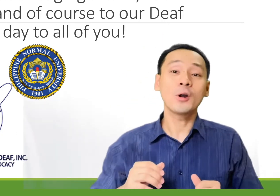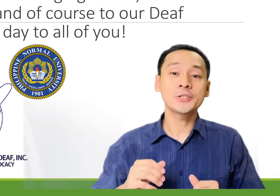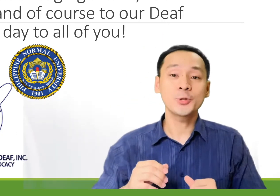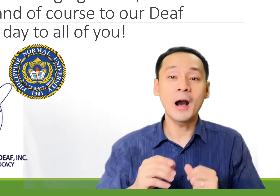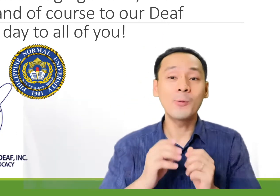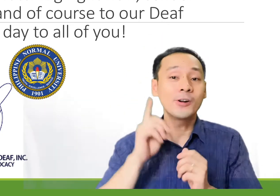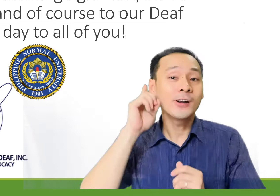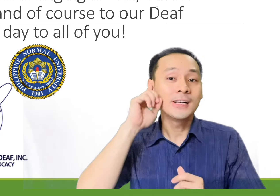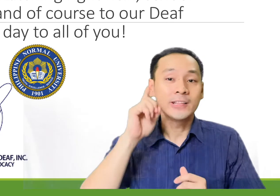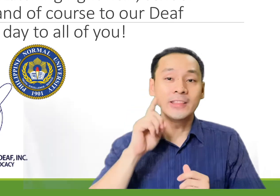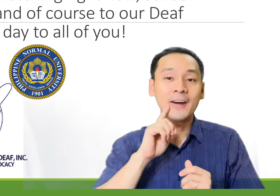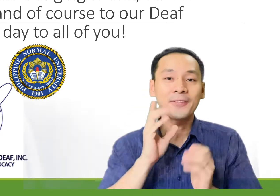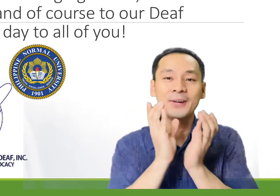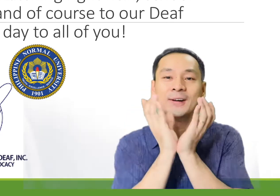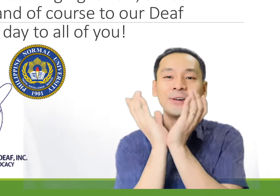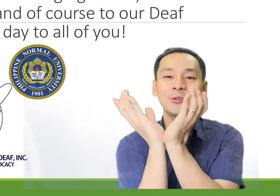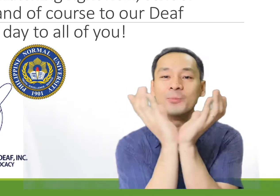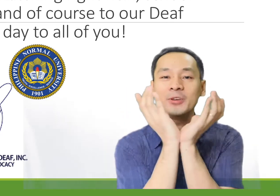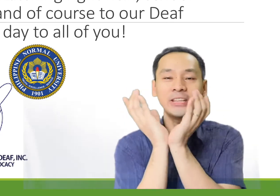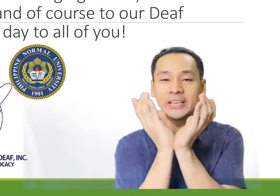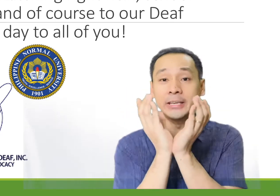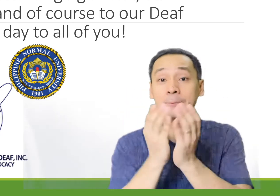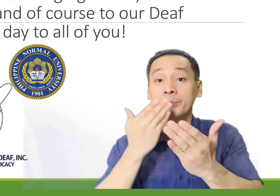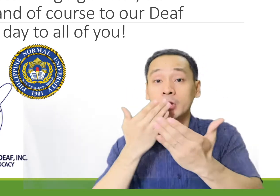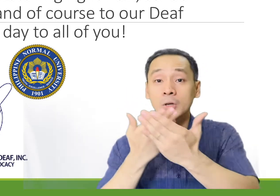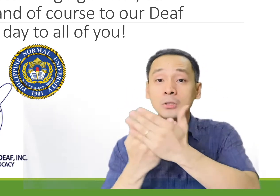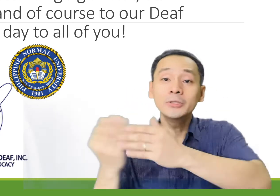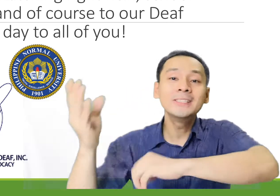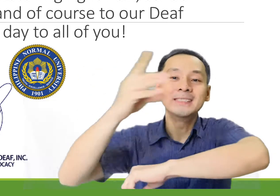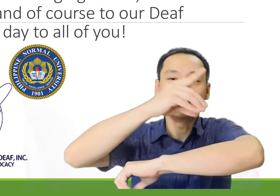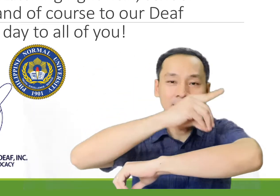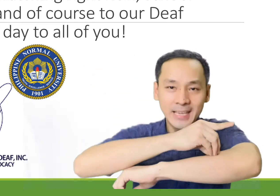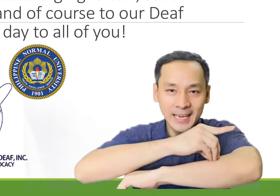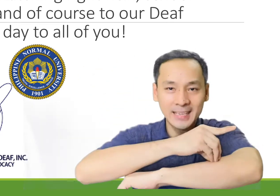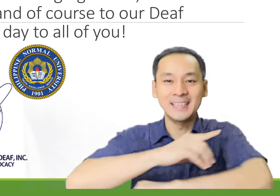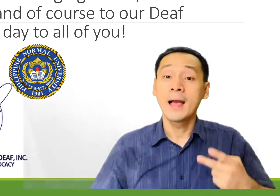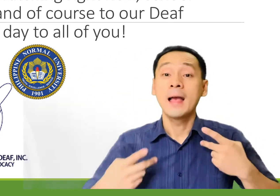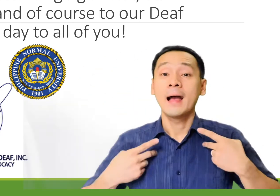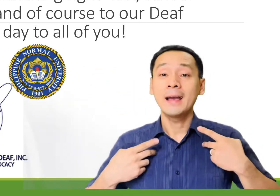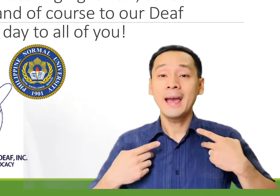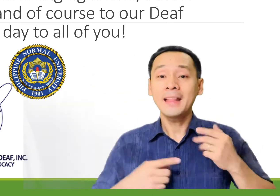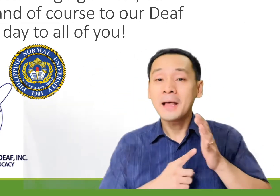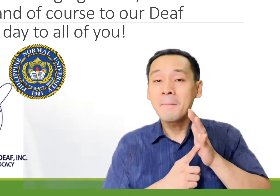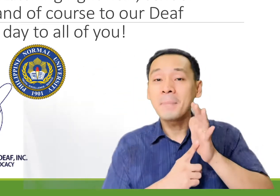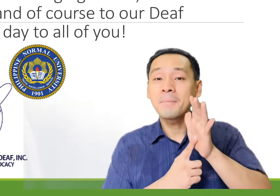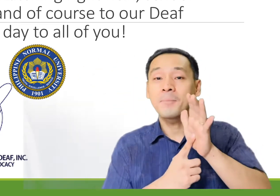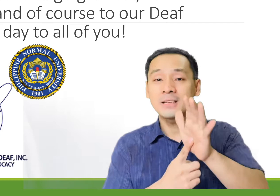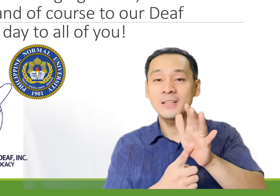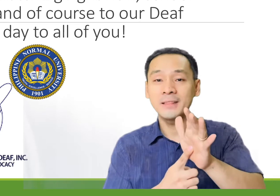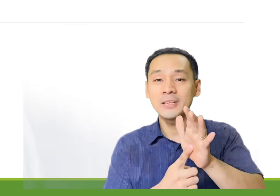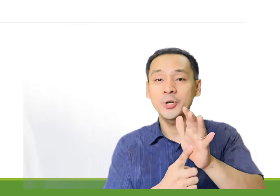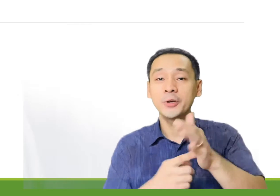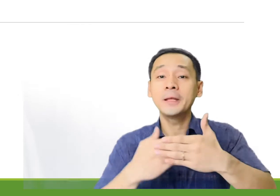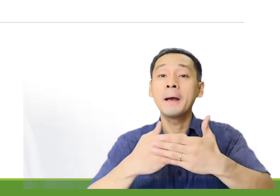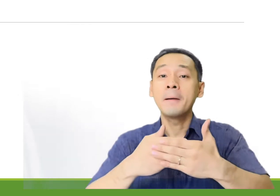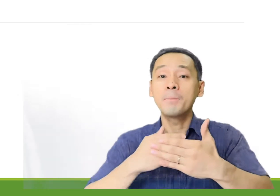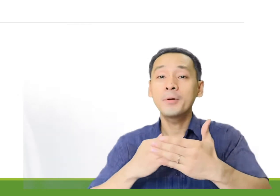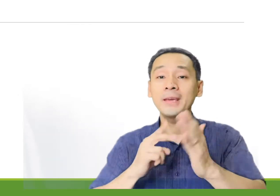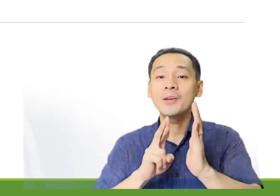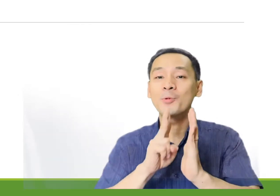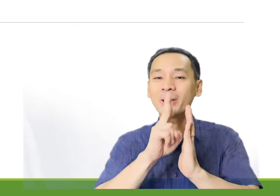and of course to our deaf community, good day. I had my